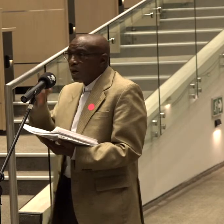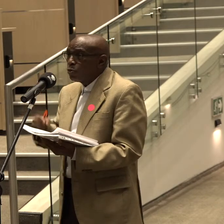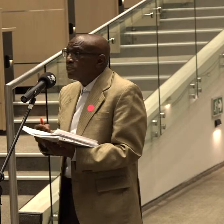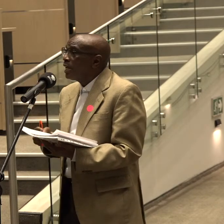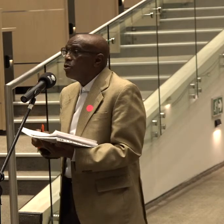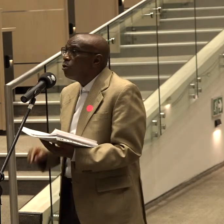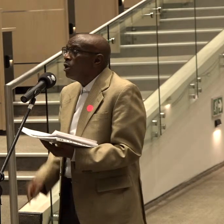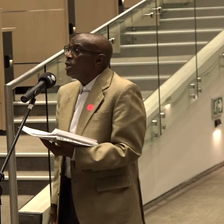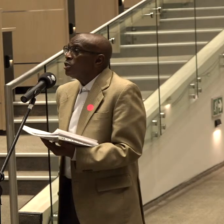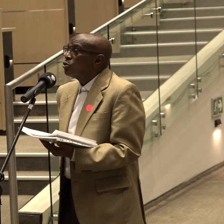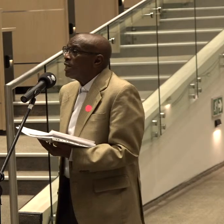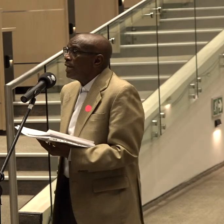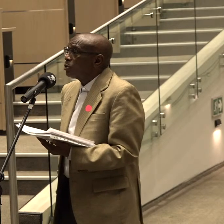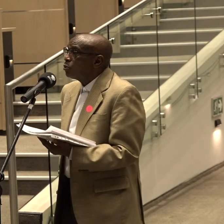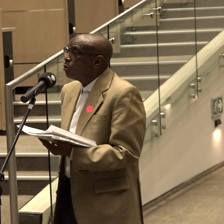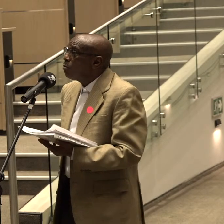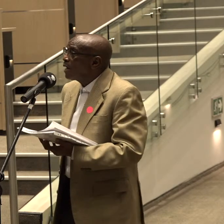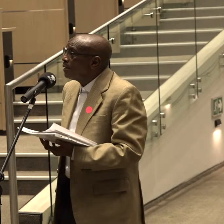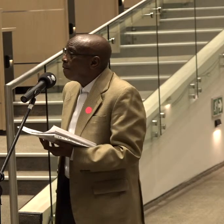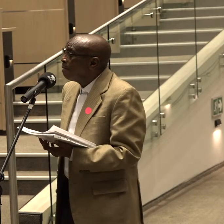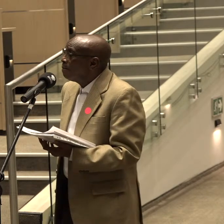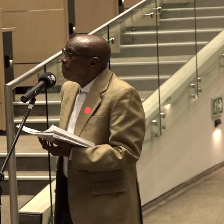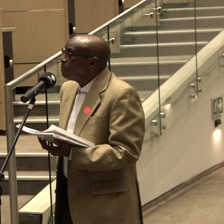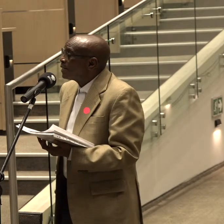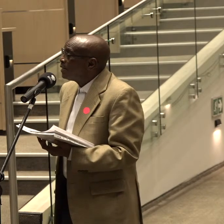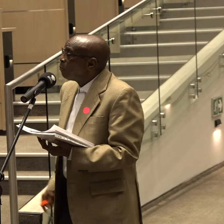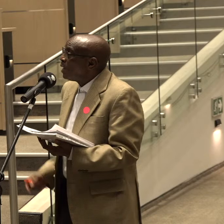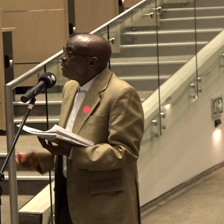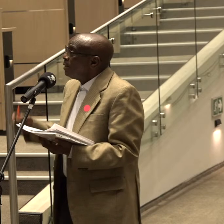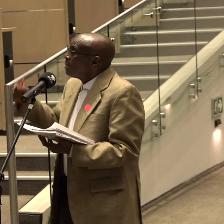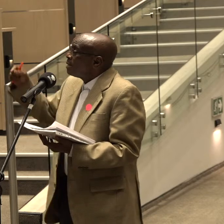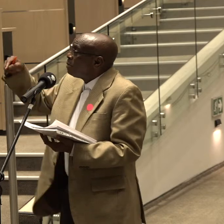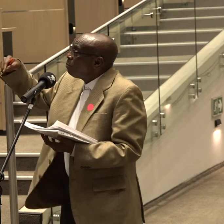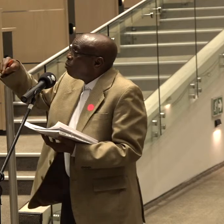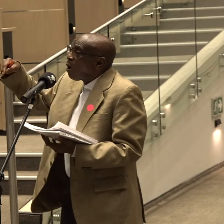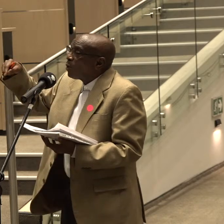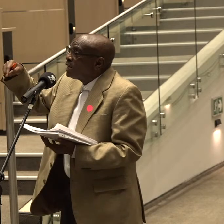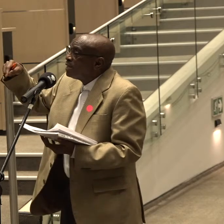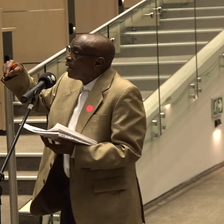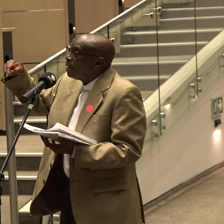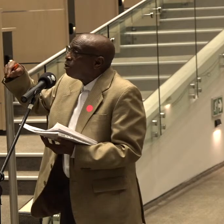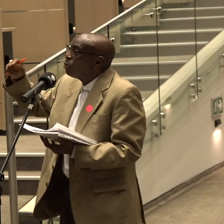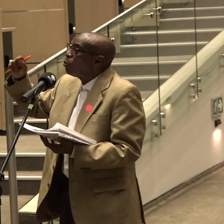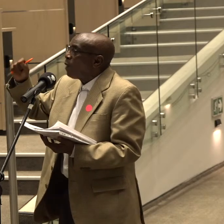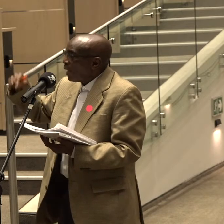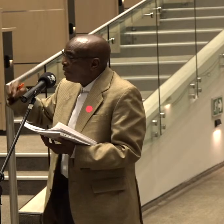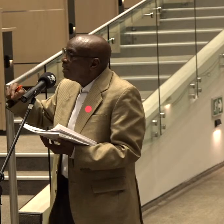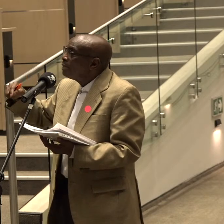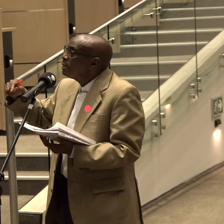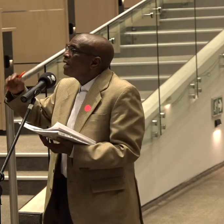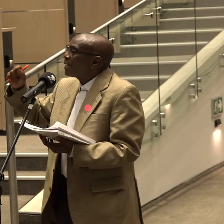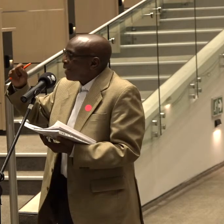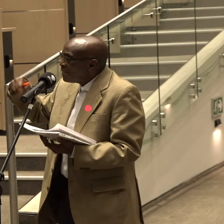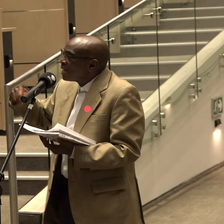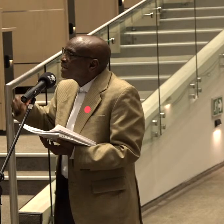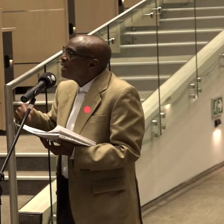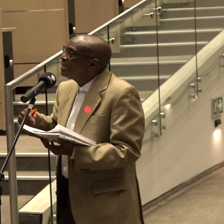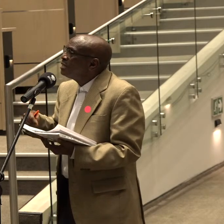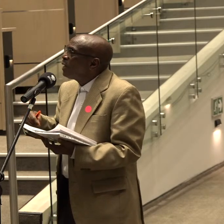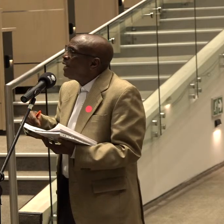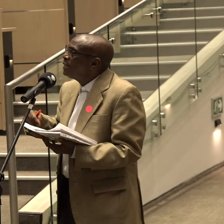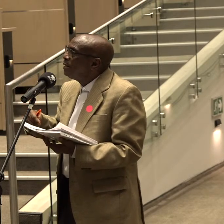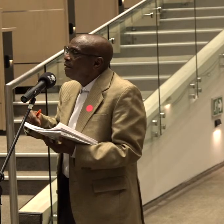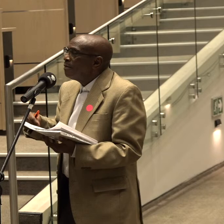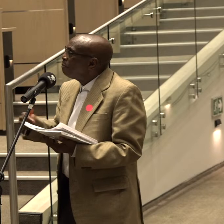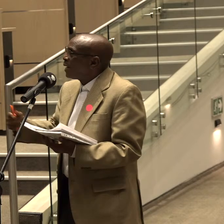China will tell you Tony has got no money but they went the people who are working there will work yet their